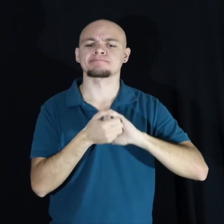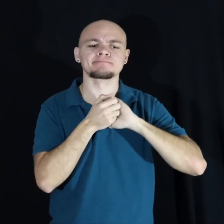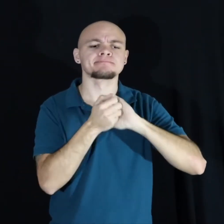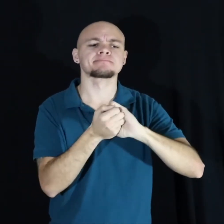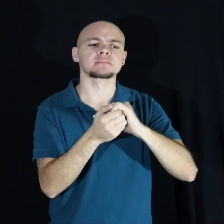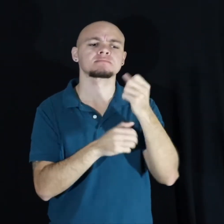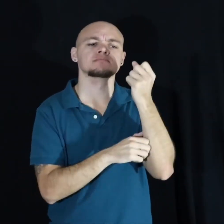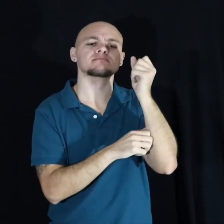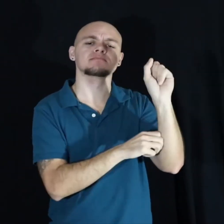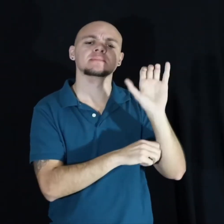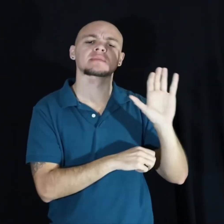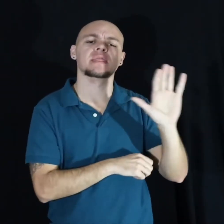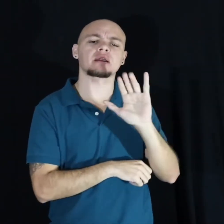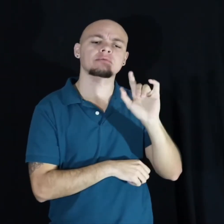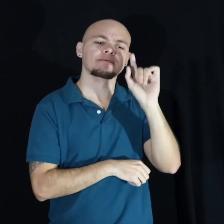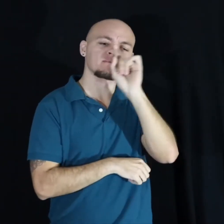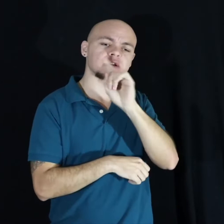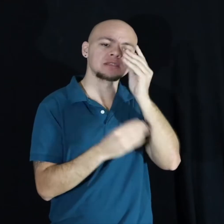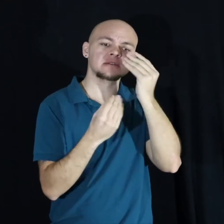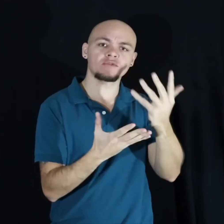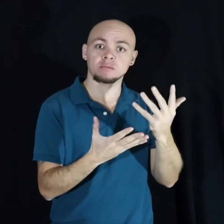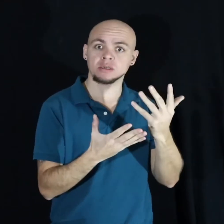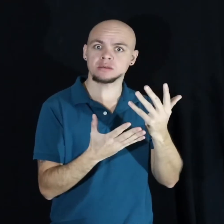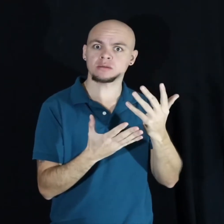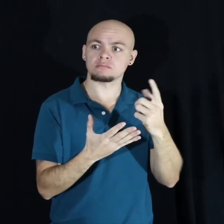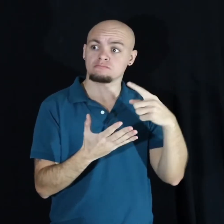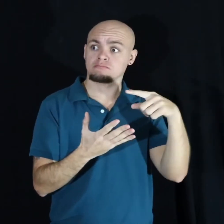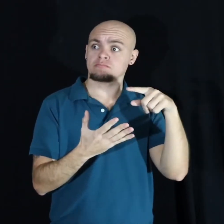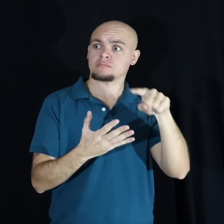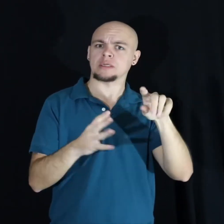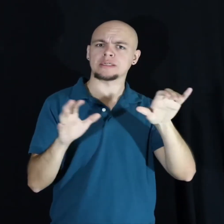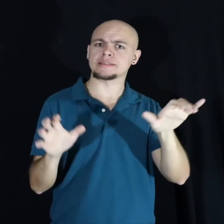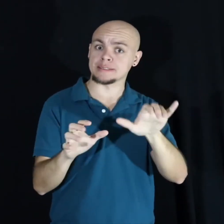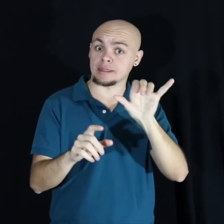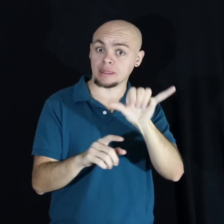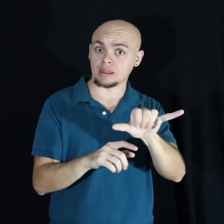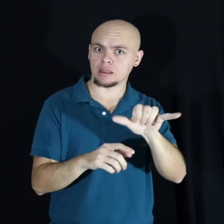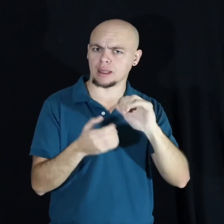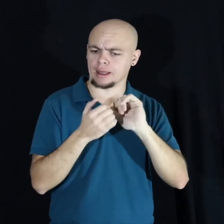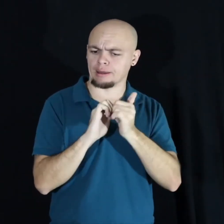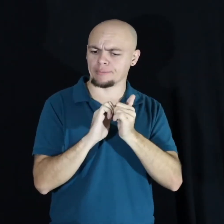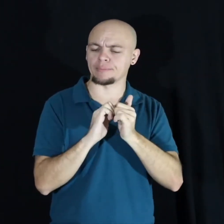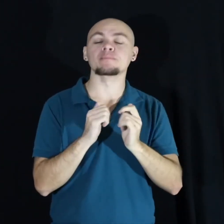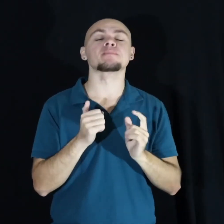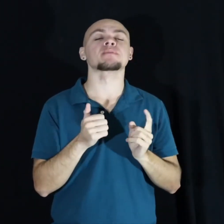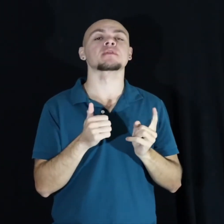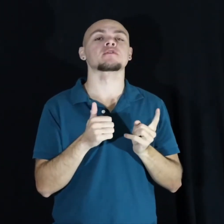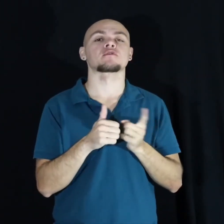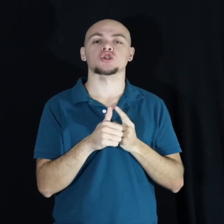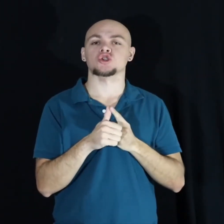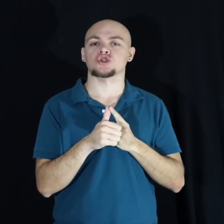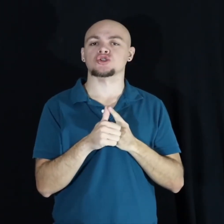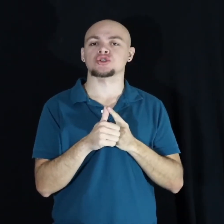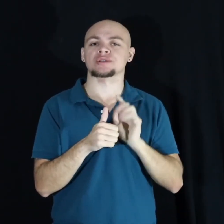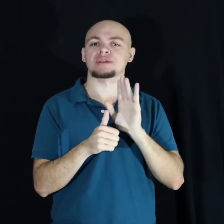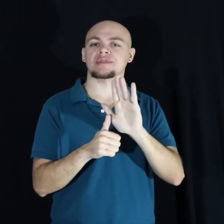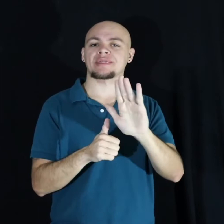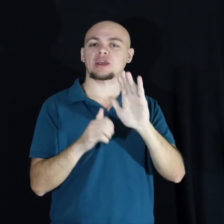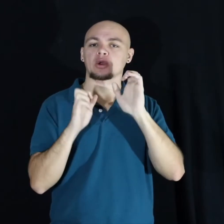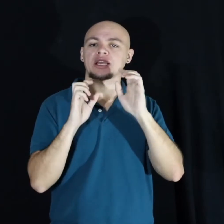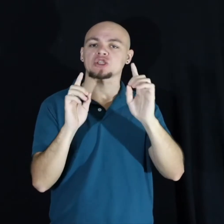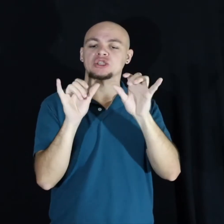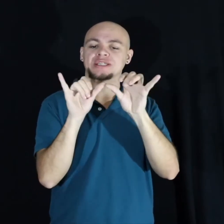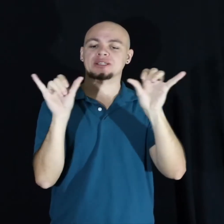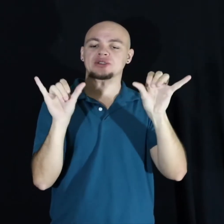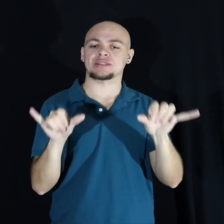fight disinformation. And they did. How did they do it? Well, first, they tweaked their educational